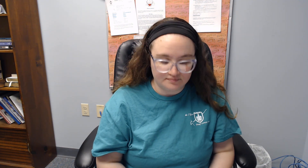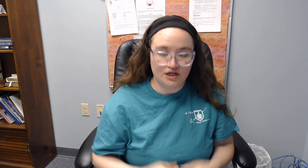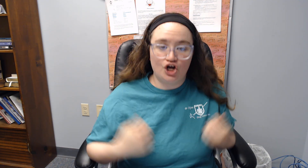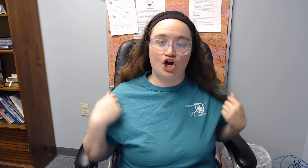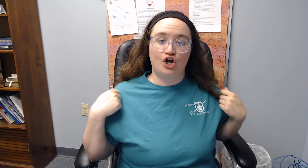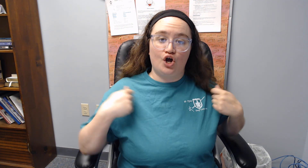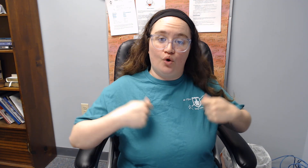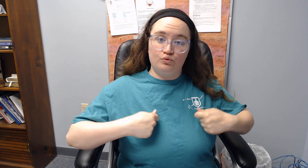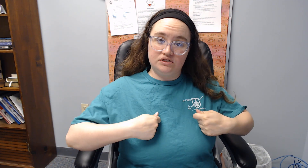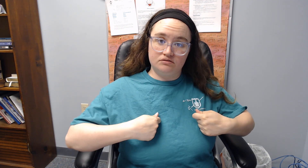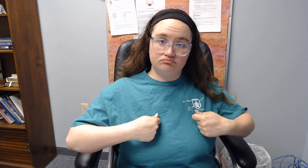A coat.